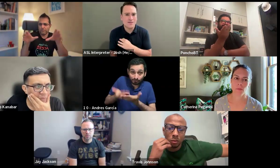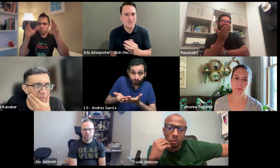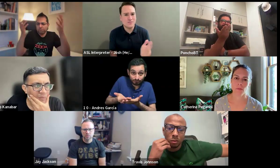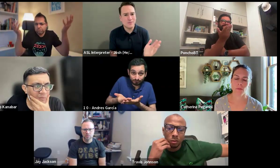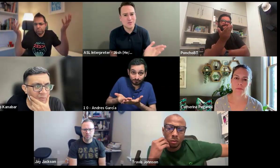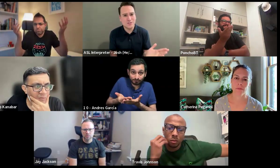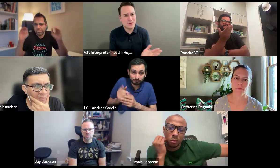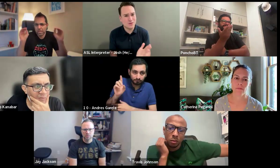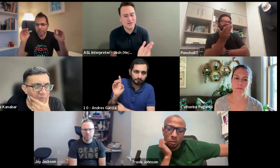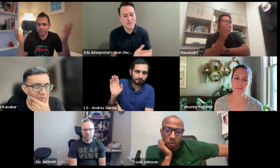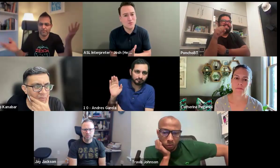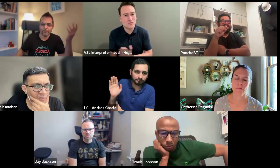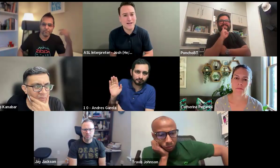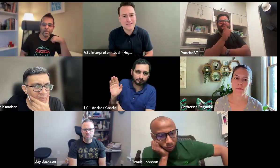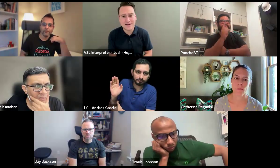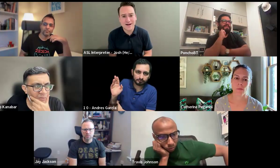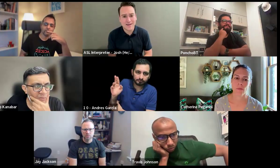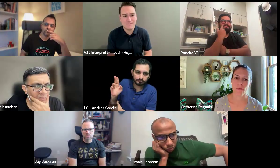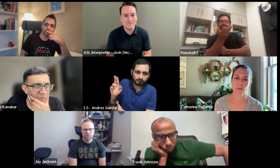They should be able to do it within 2, 3 days' time.